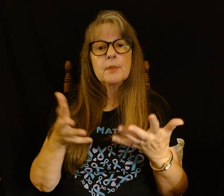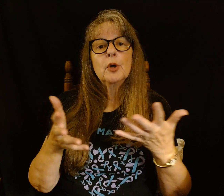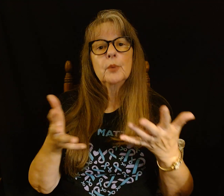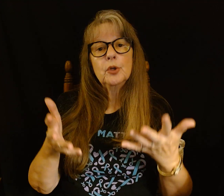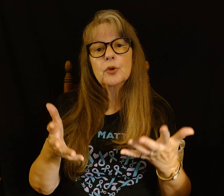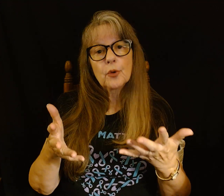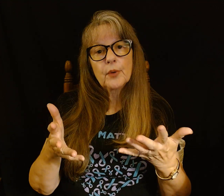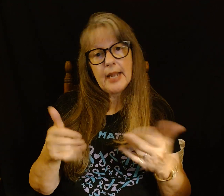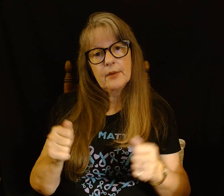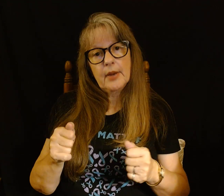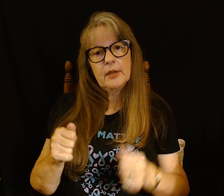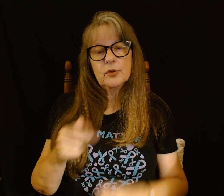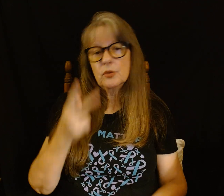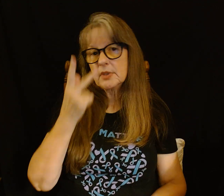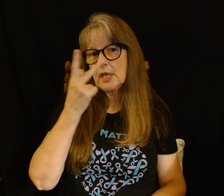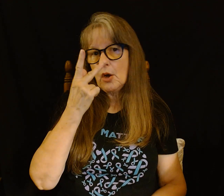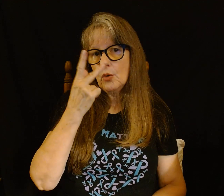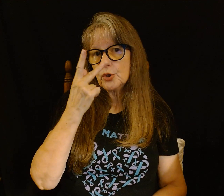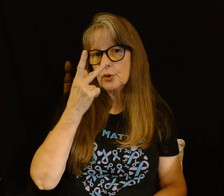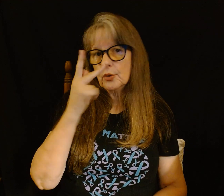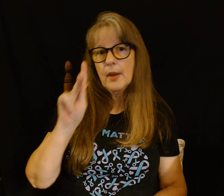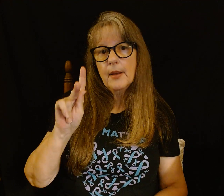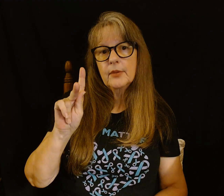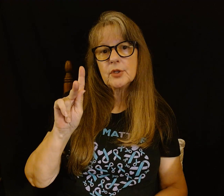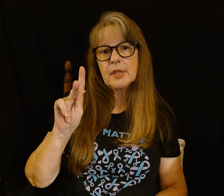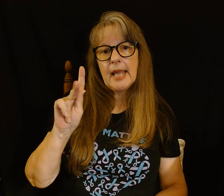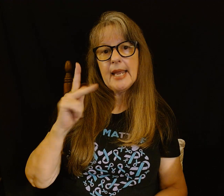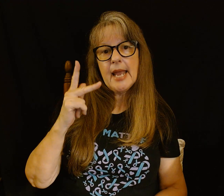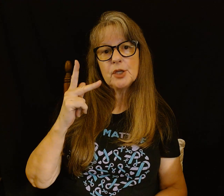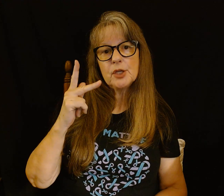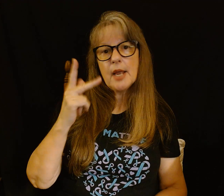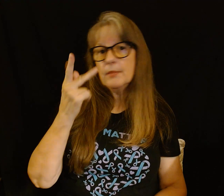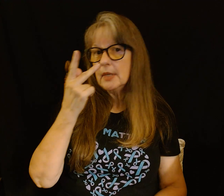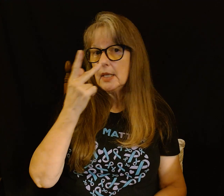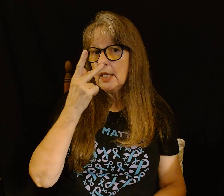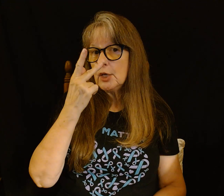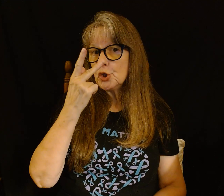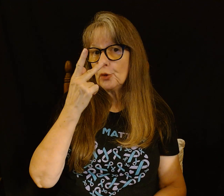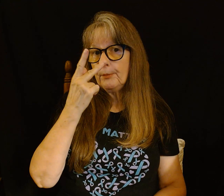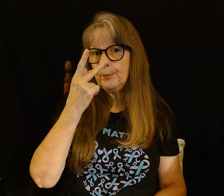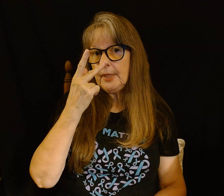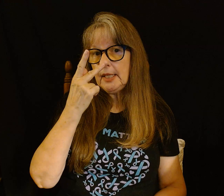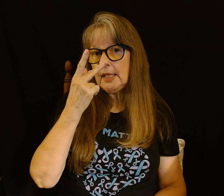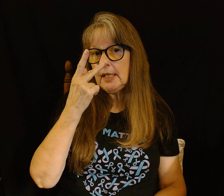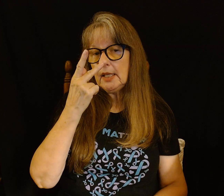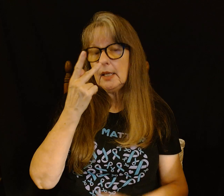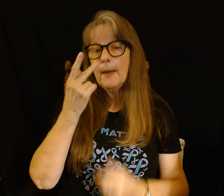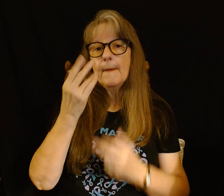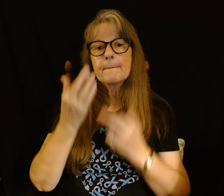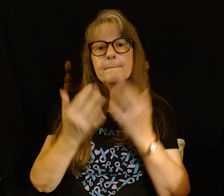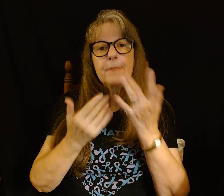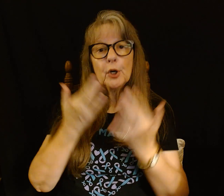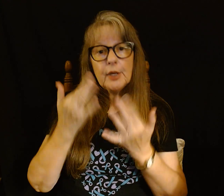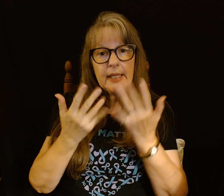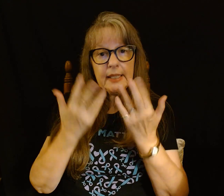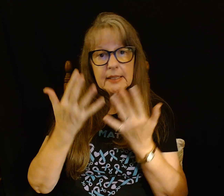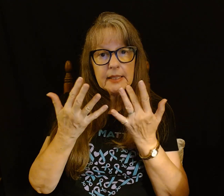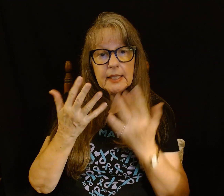when you urinate, right? So you would say, this is a K hand shape. Is your pee burning? Is